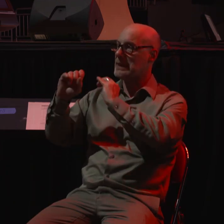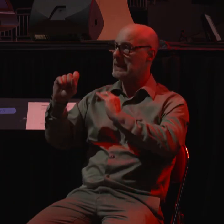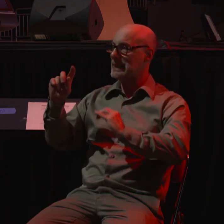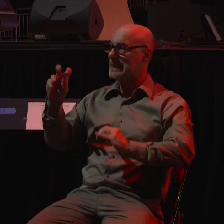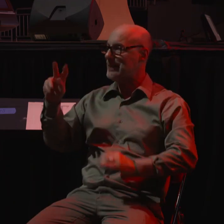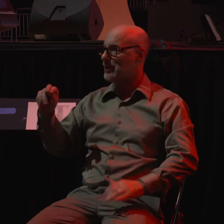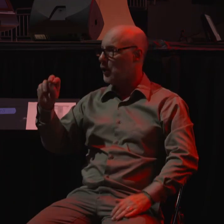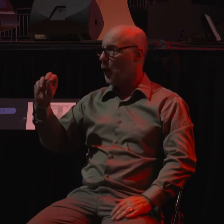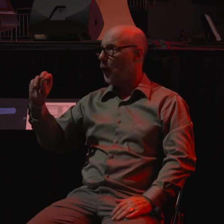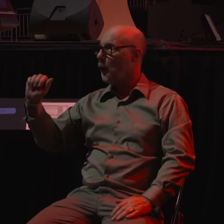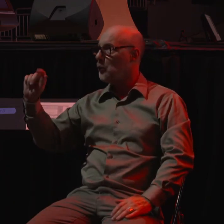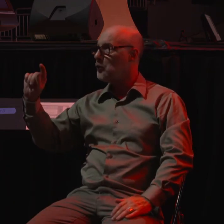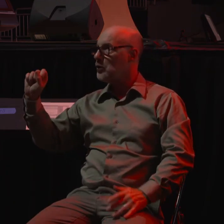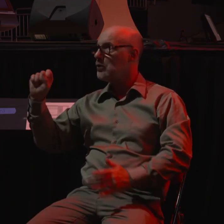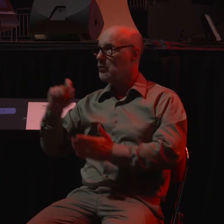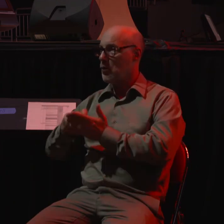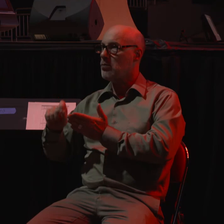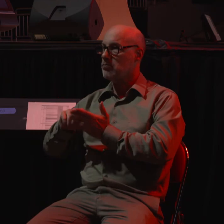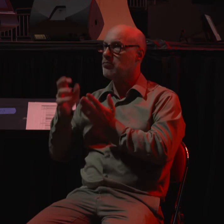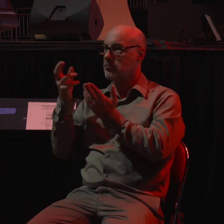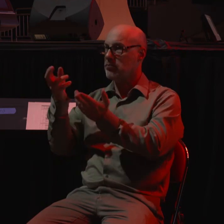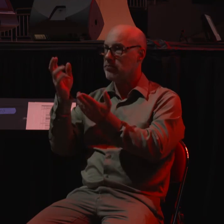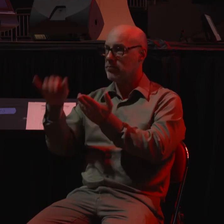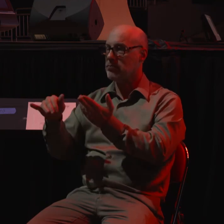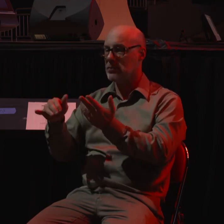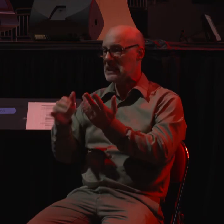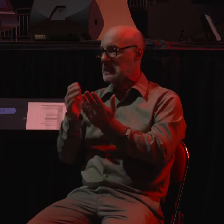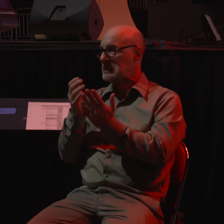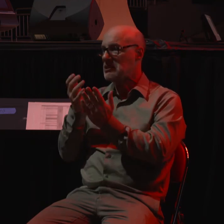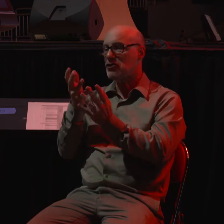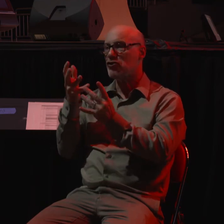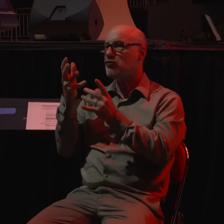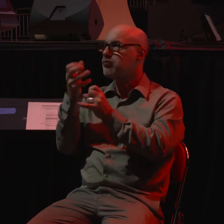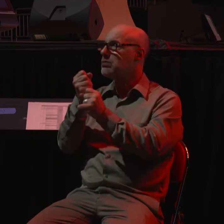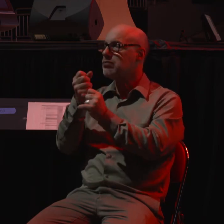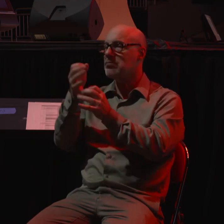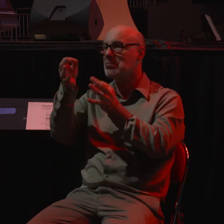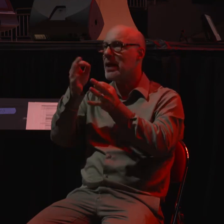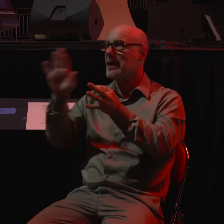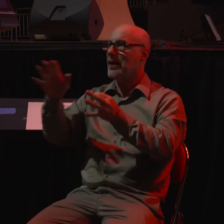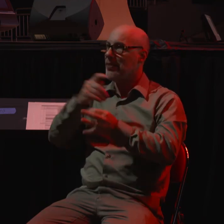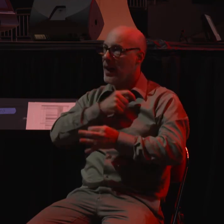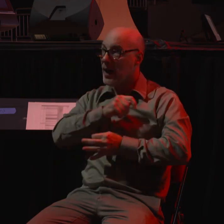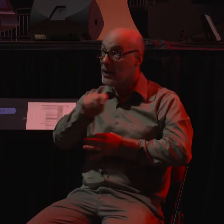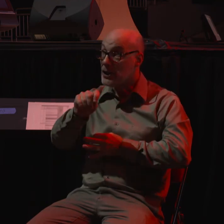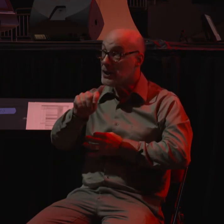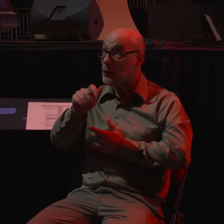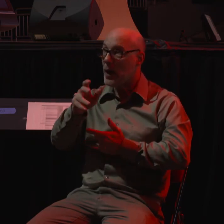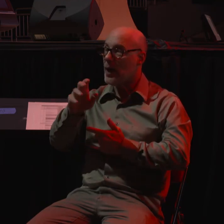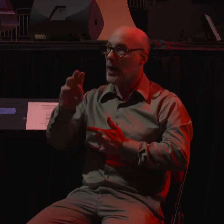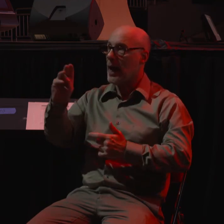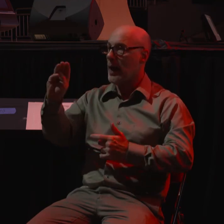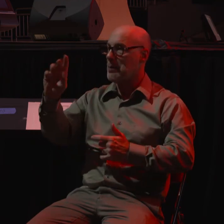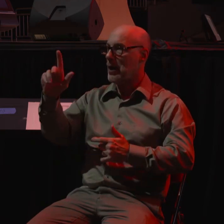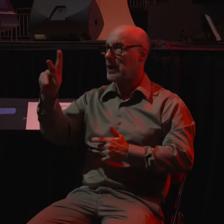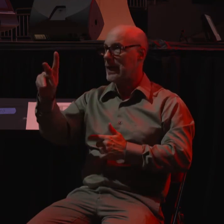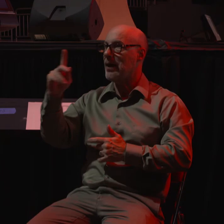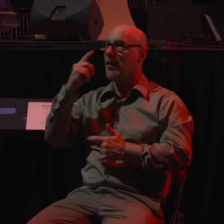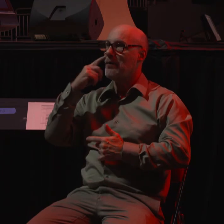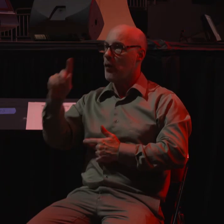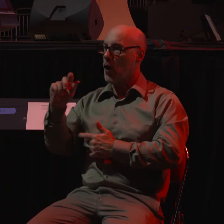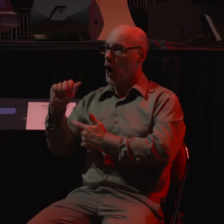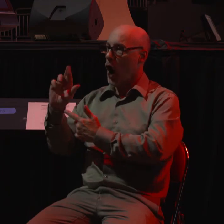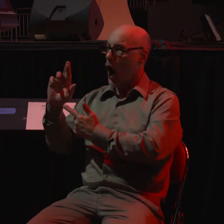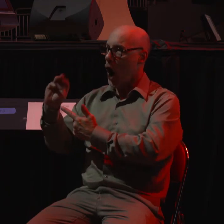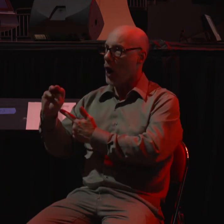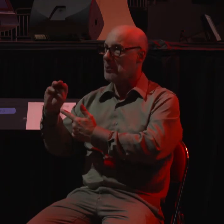Oates. I would recommend that to anybody. Quick overview of his theology. You want to get MLK for Armchair Theologians